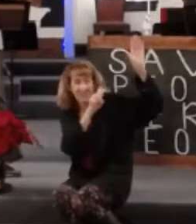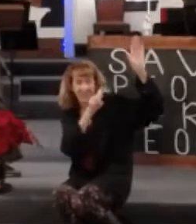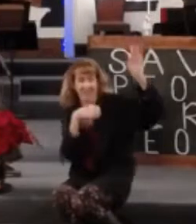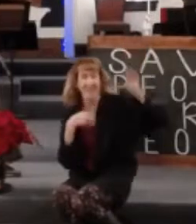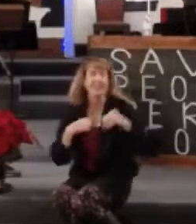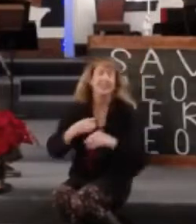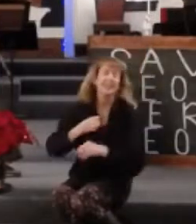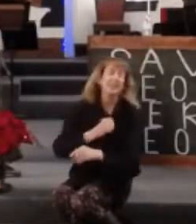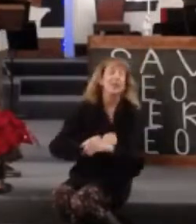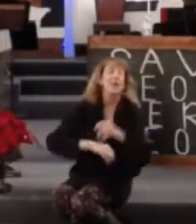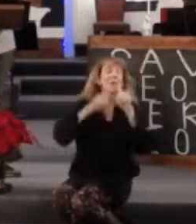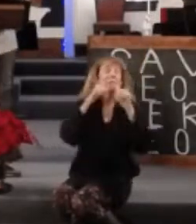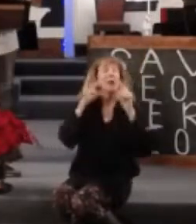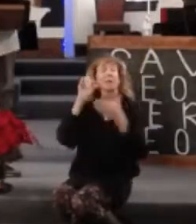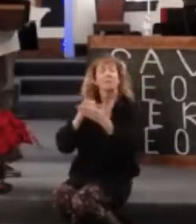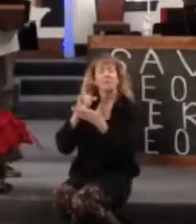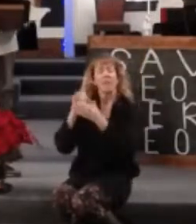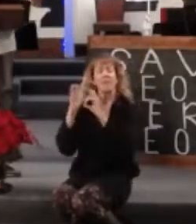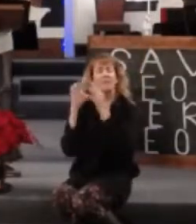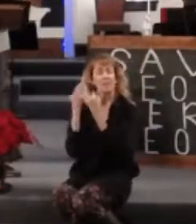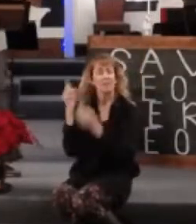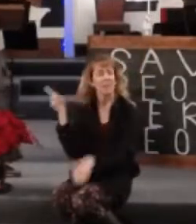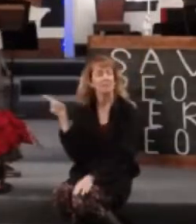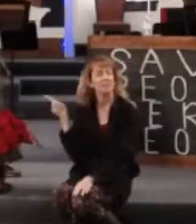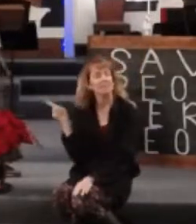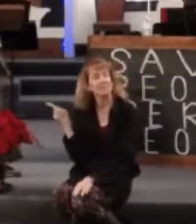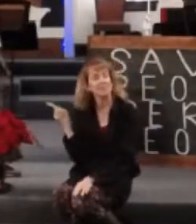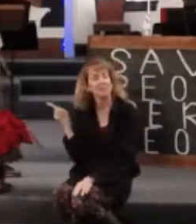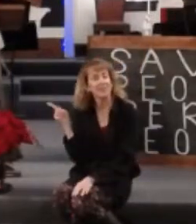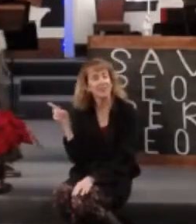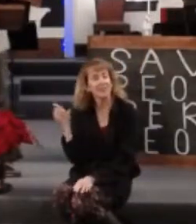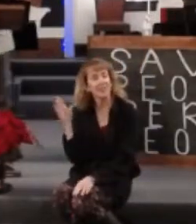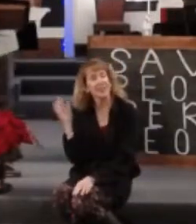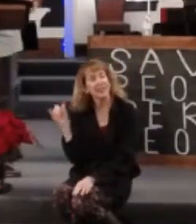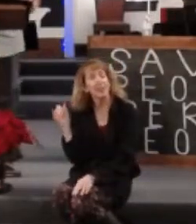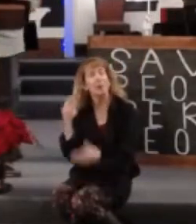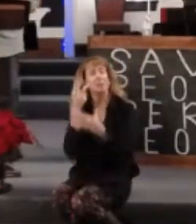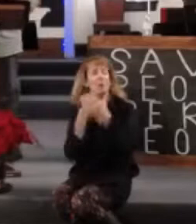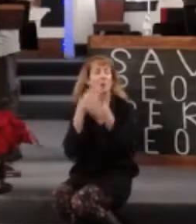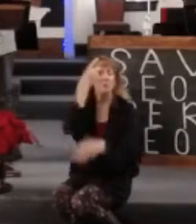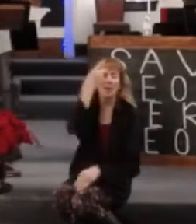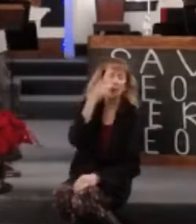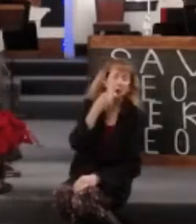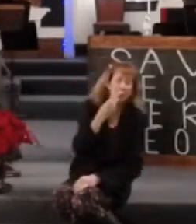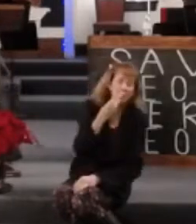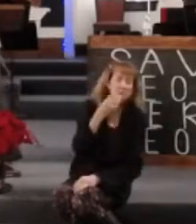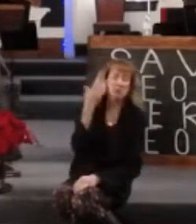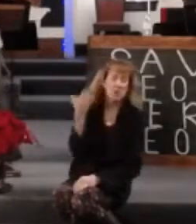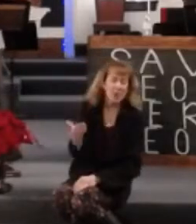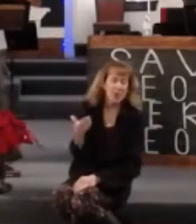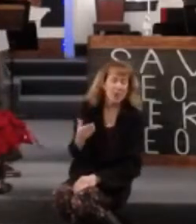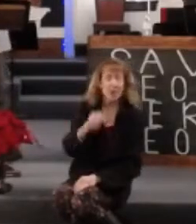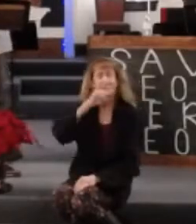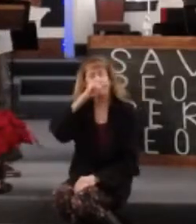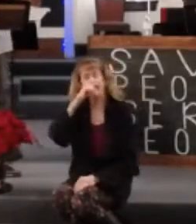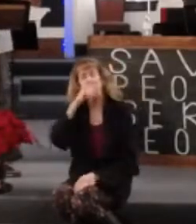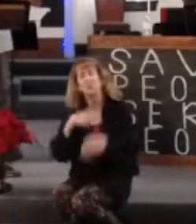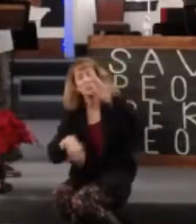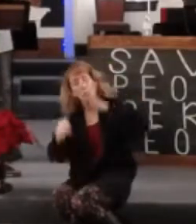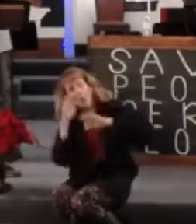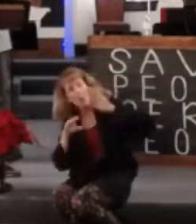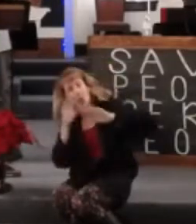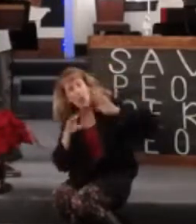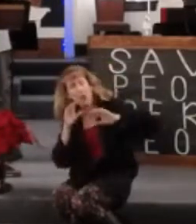But the Cleaver family, you know, was a good nuclear family. I mean, both parents were present, the kids got themselves into trouble, but